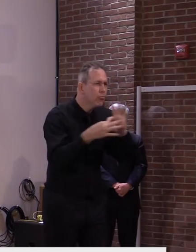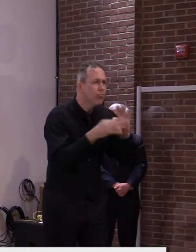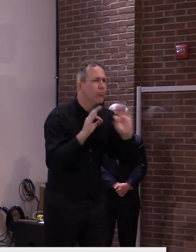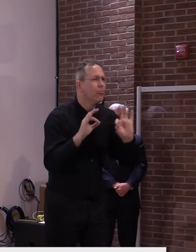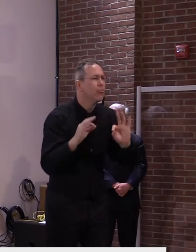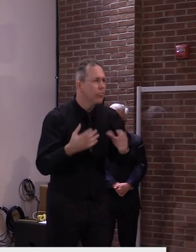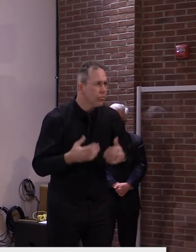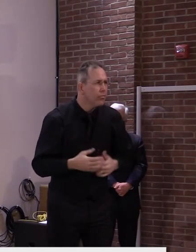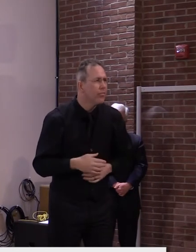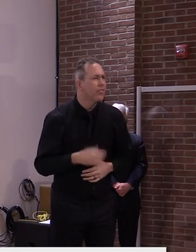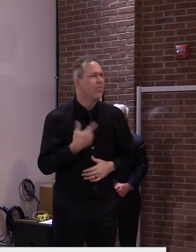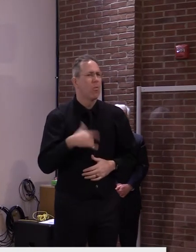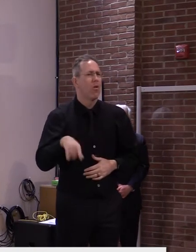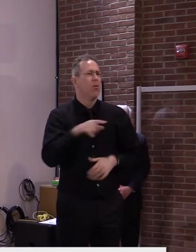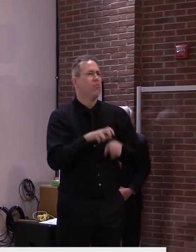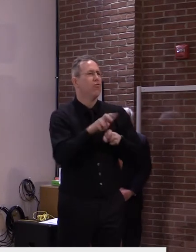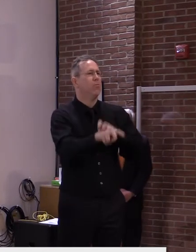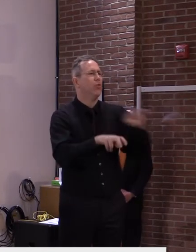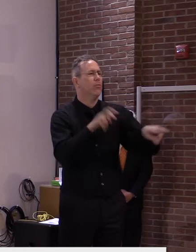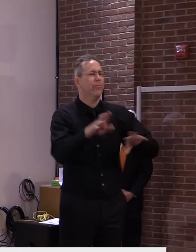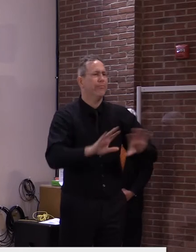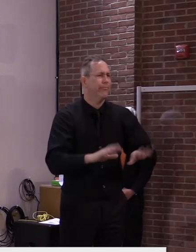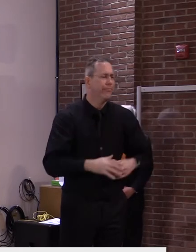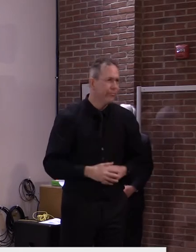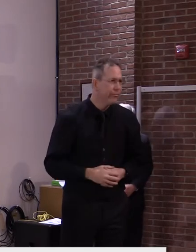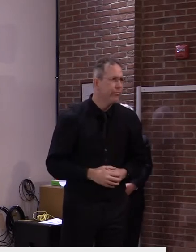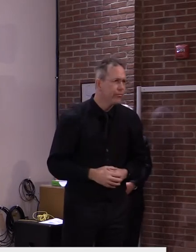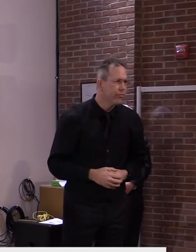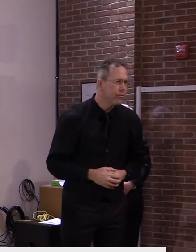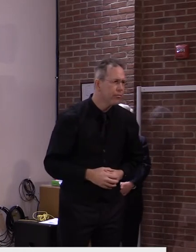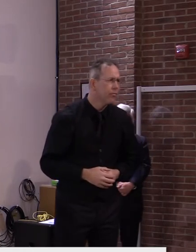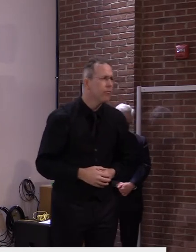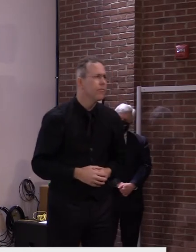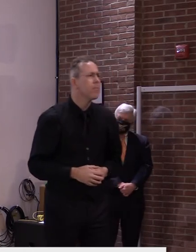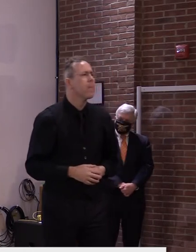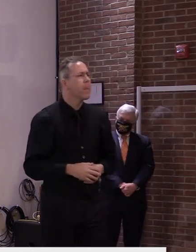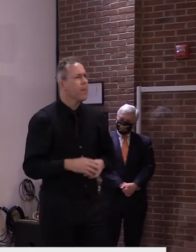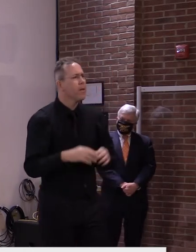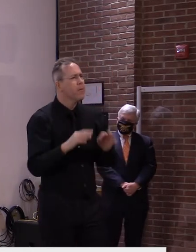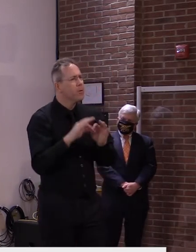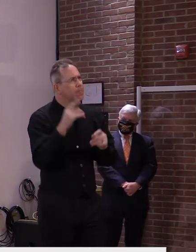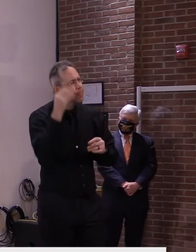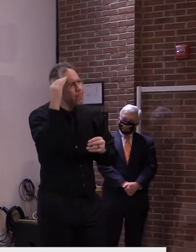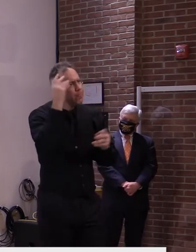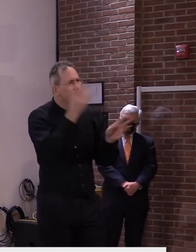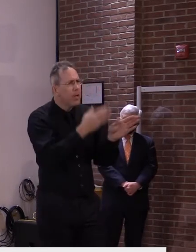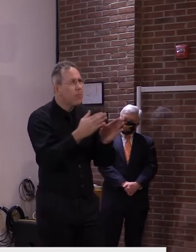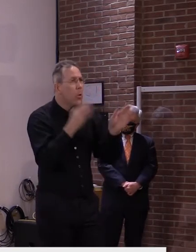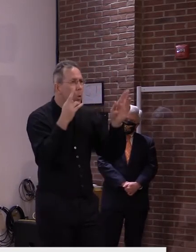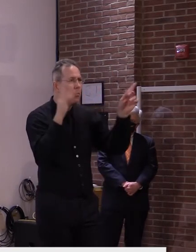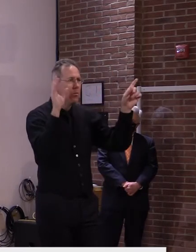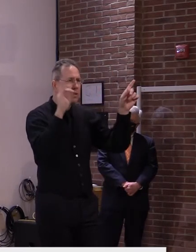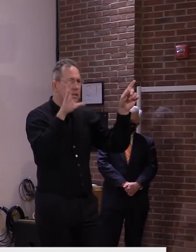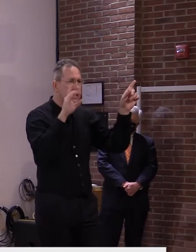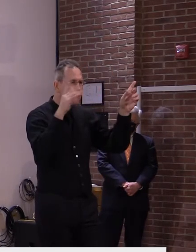and it really needs to be done with some element of deliberateness so that we can